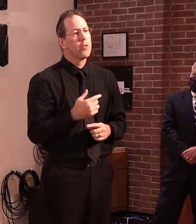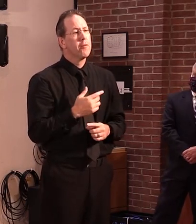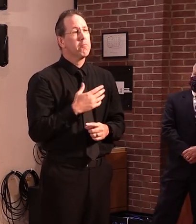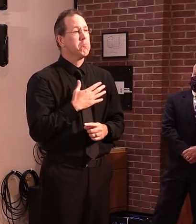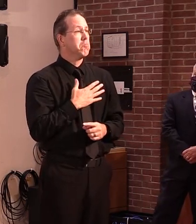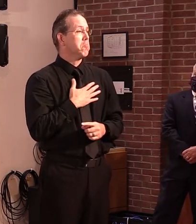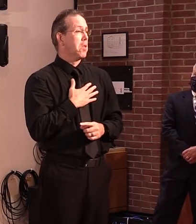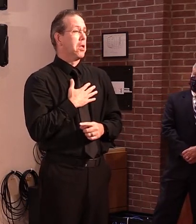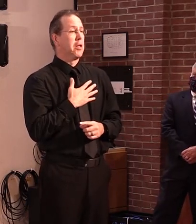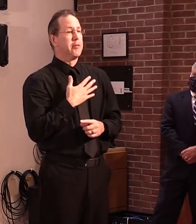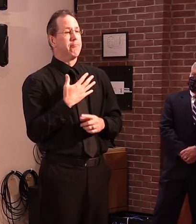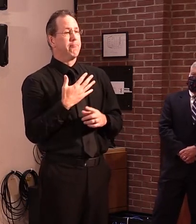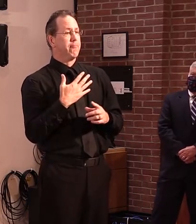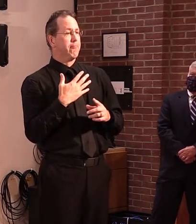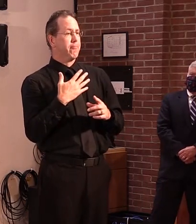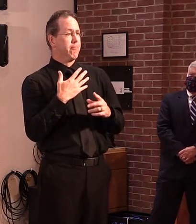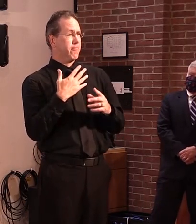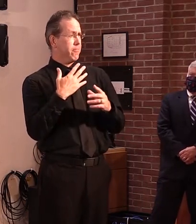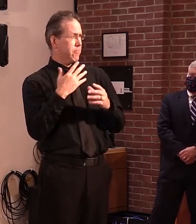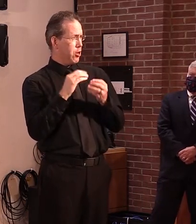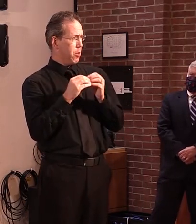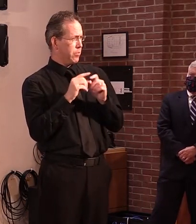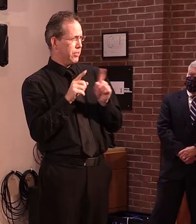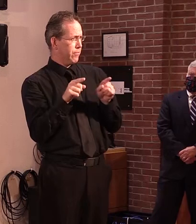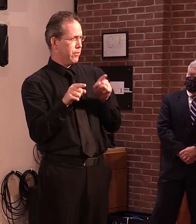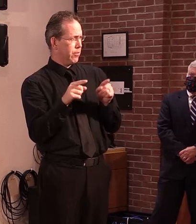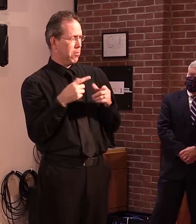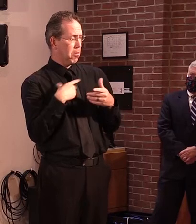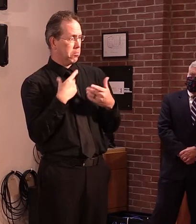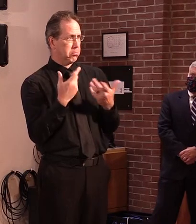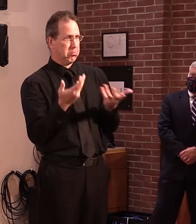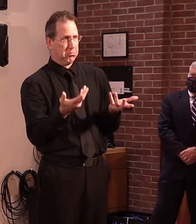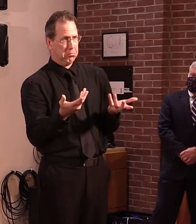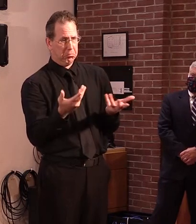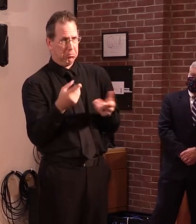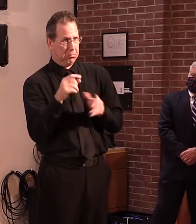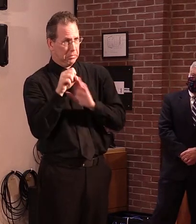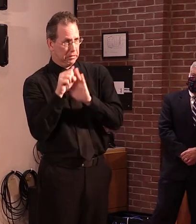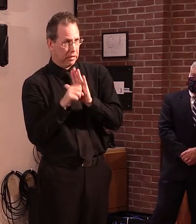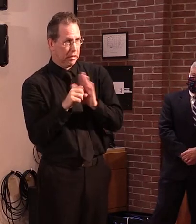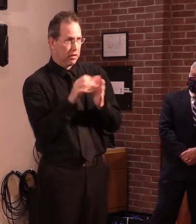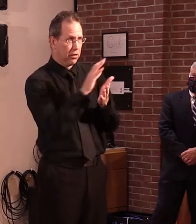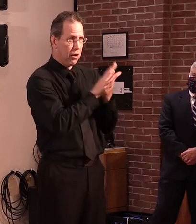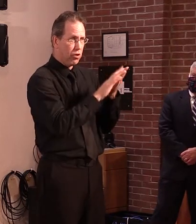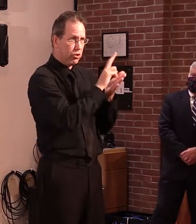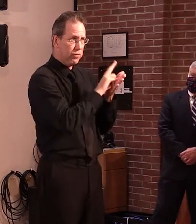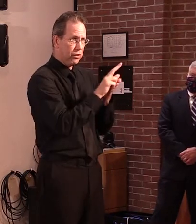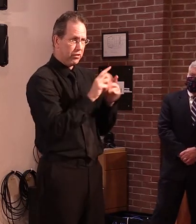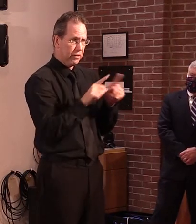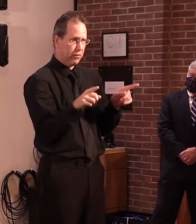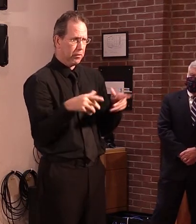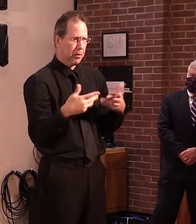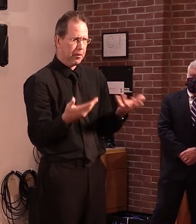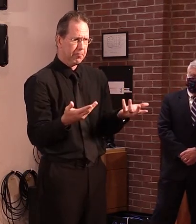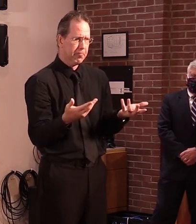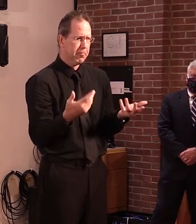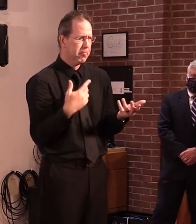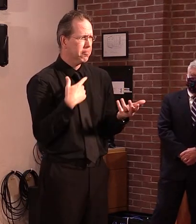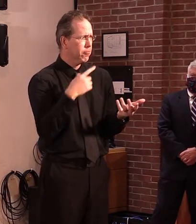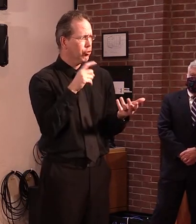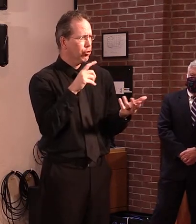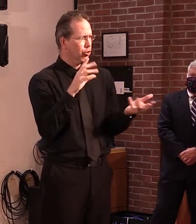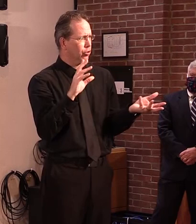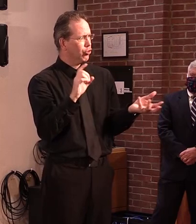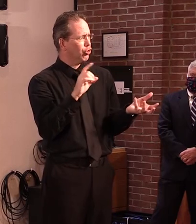the different number came from, but then we went back through, I believe, and the numbers do add up to what we said they were.